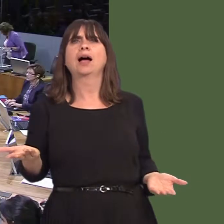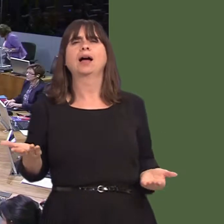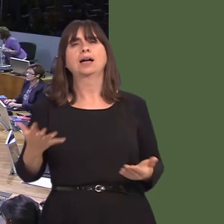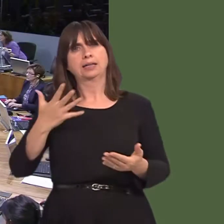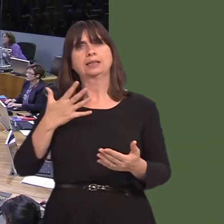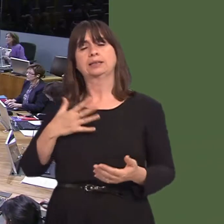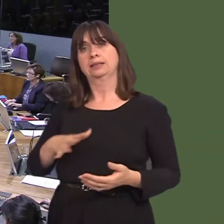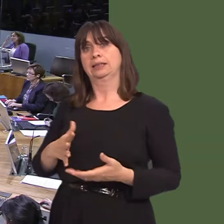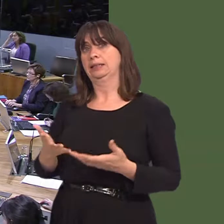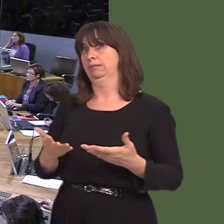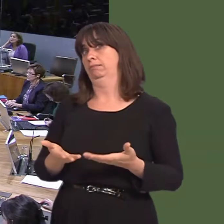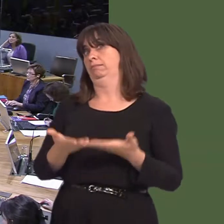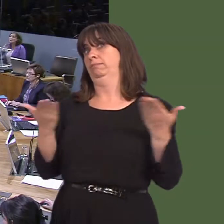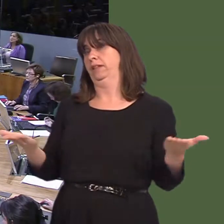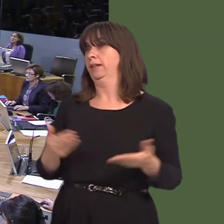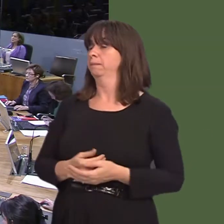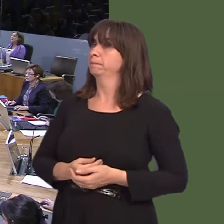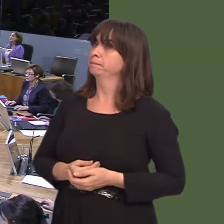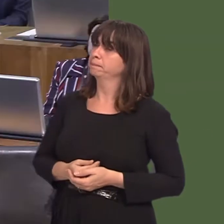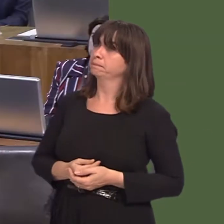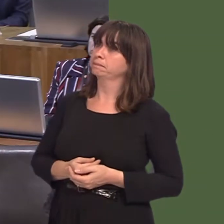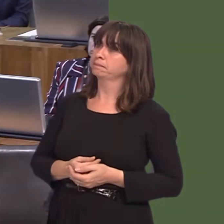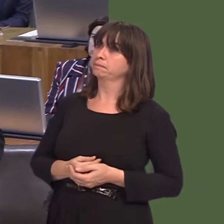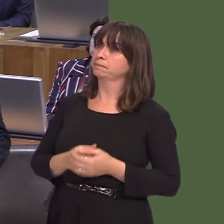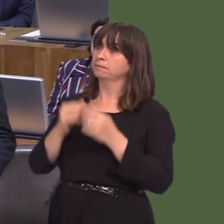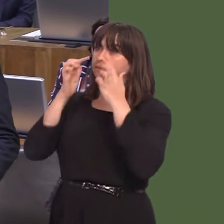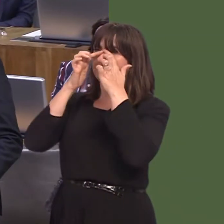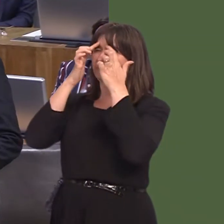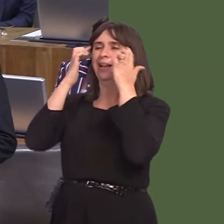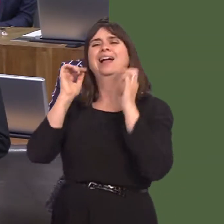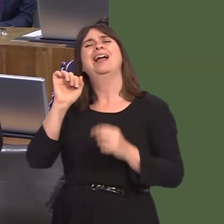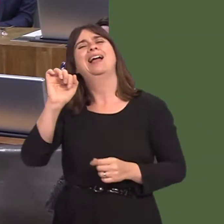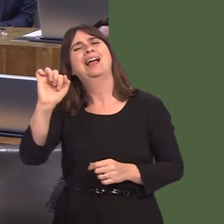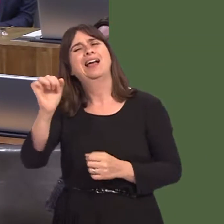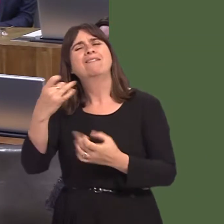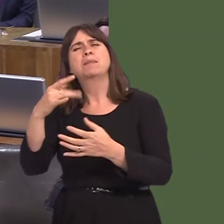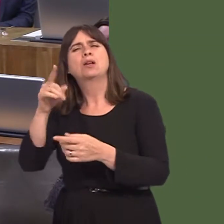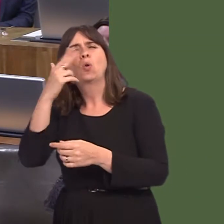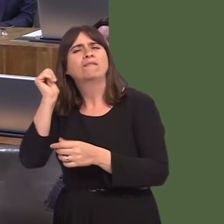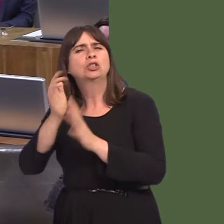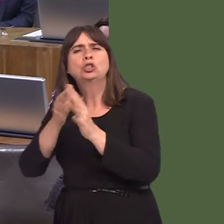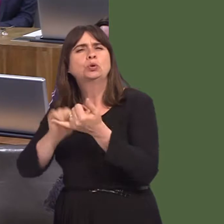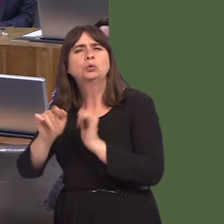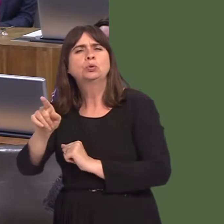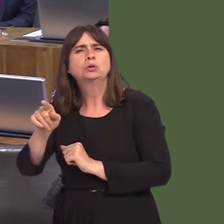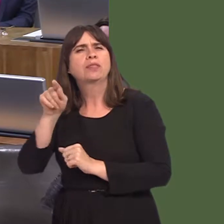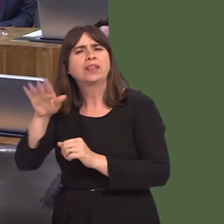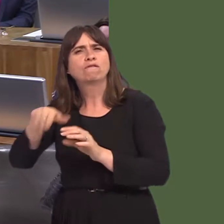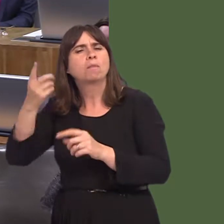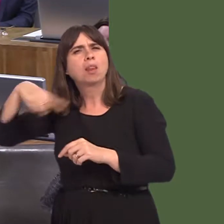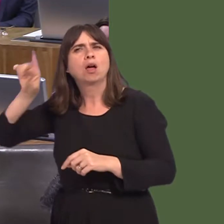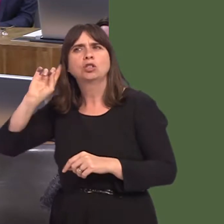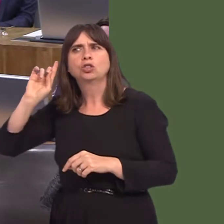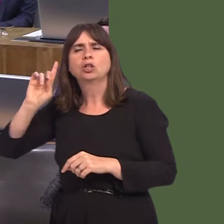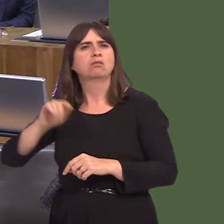removed? I think I have to say to the member that I think the information she's using is out of date, possibly a year out of date. Well, the Cabinet that is